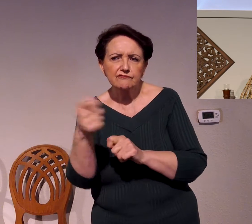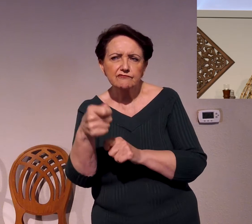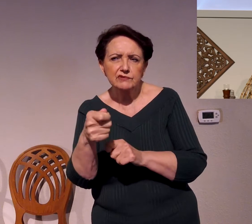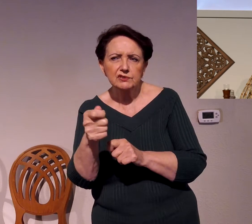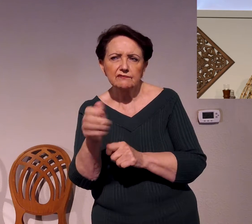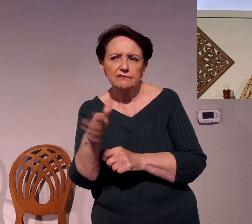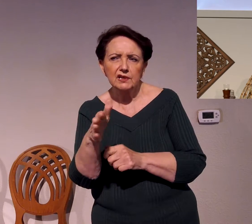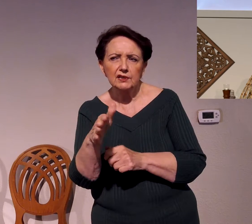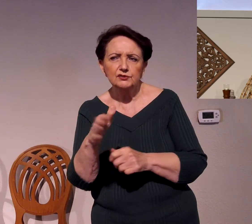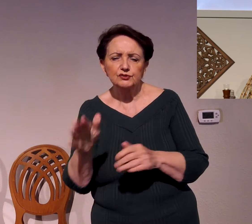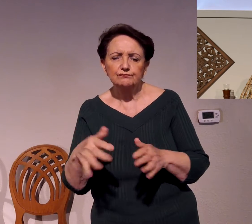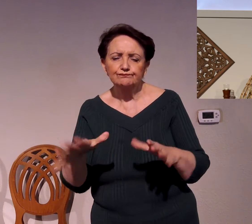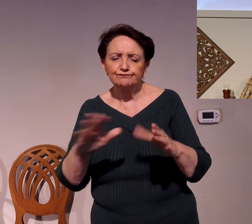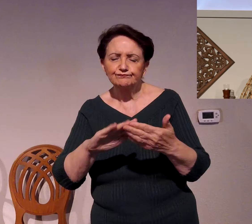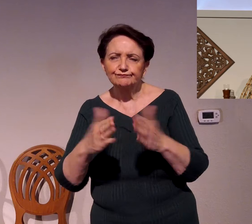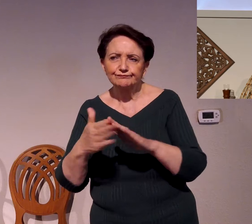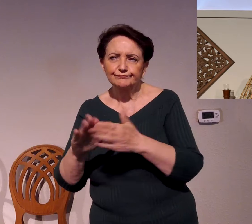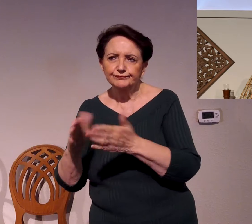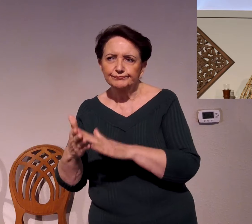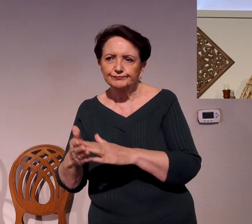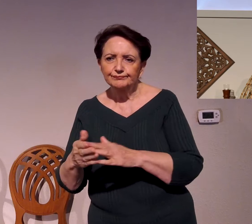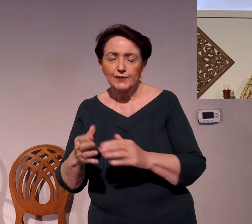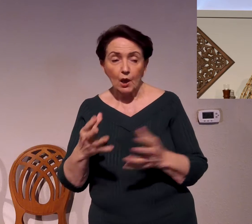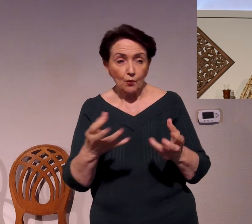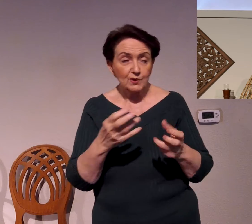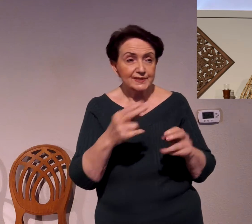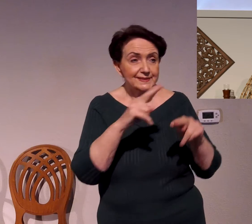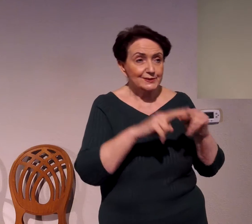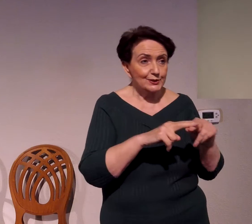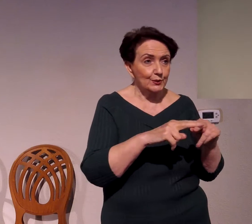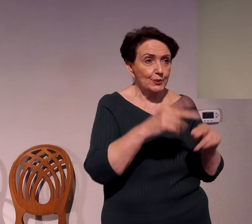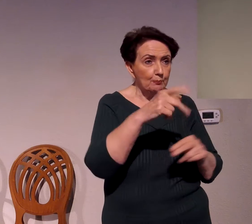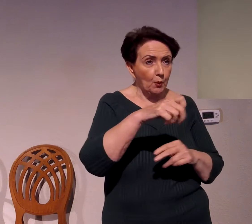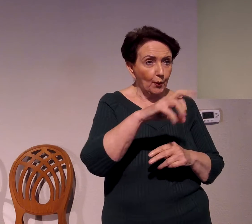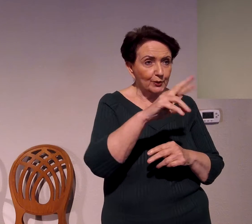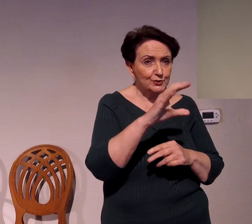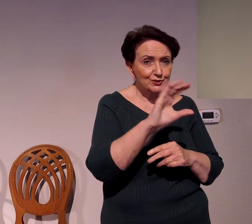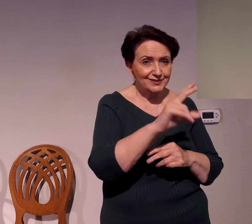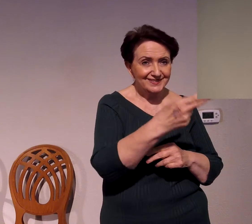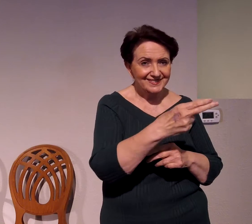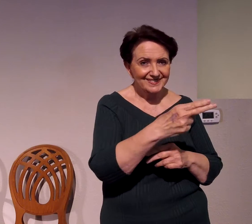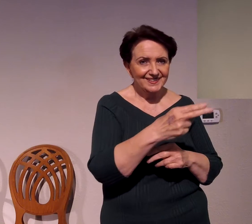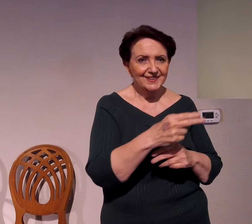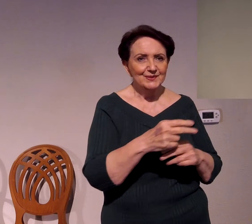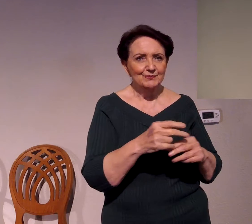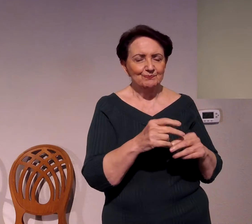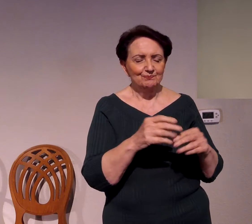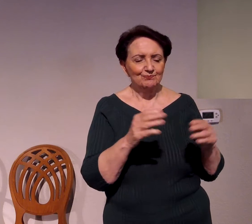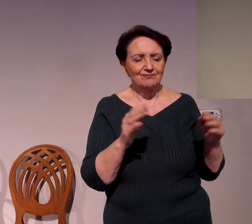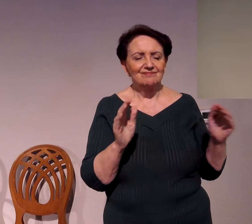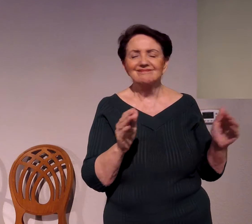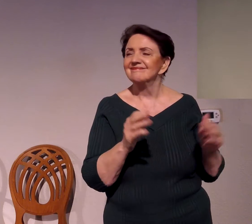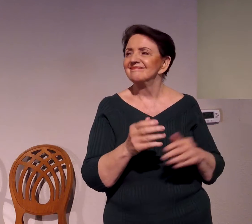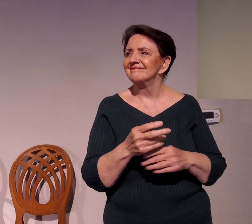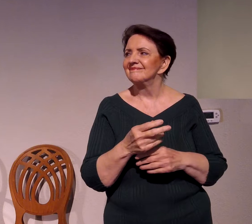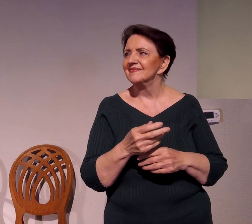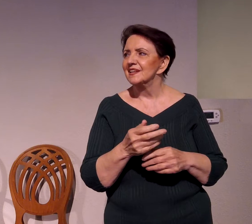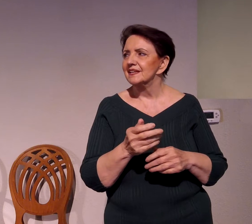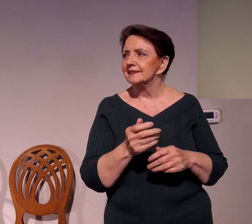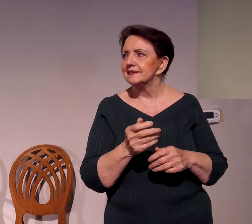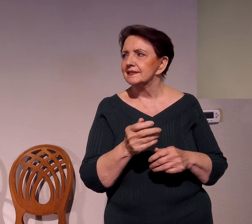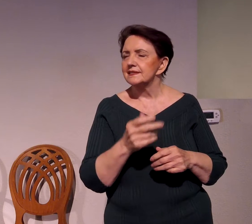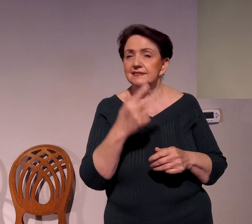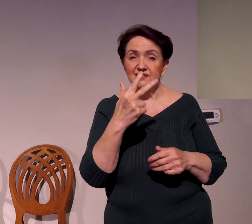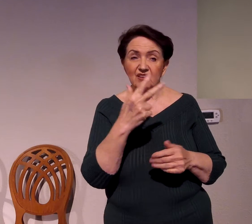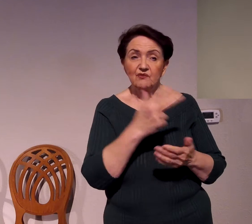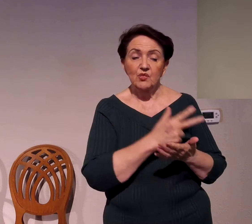tiny back porch. Are we getting the picture? A little tiny house in a little tiny village on a little tiny back porch, and I was going to sit there for